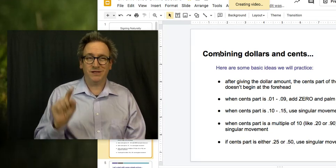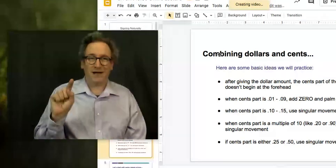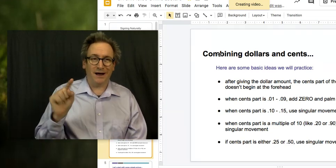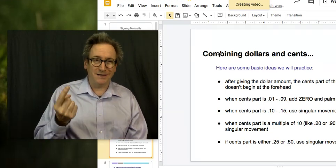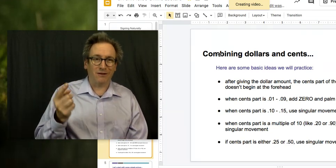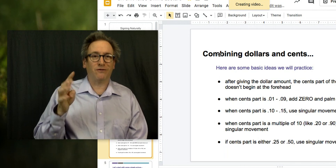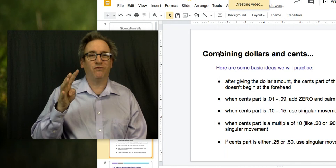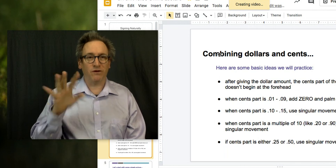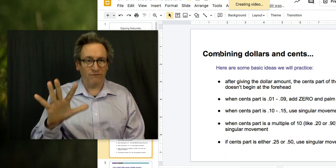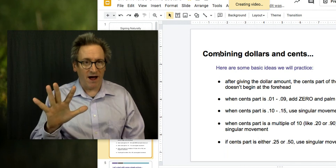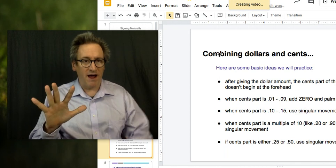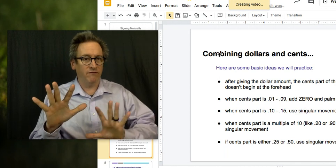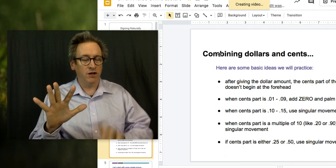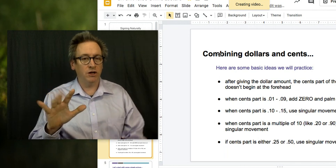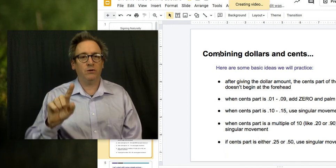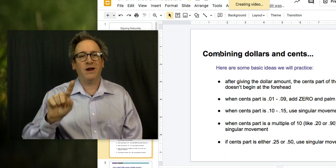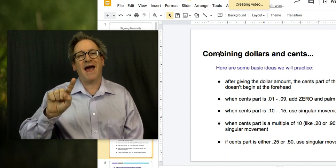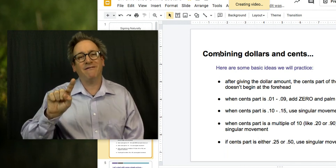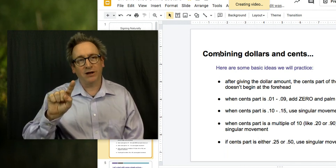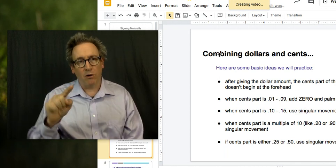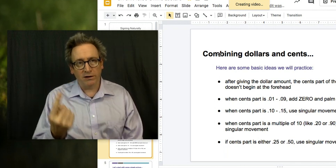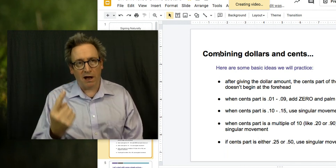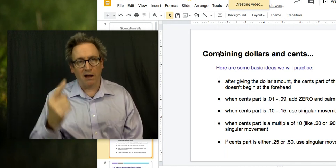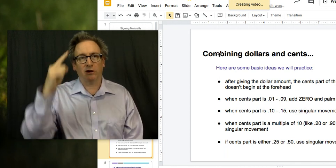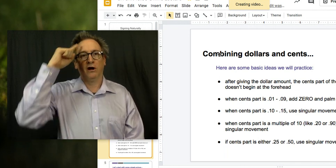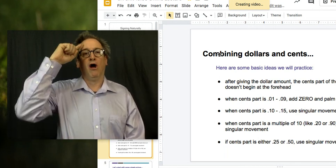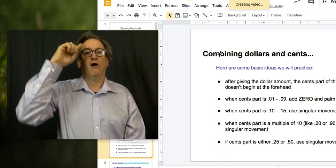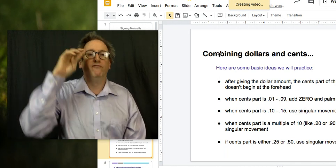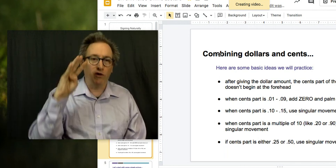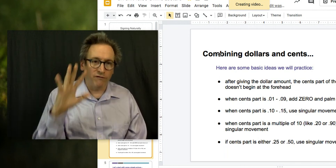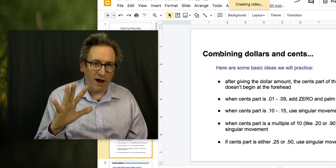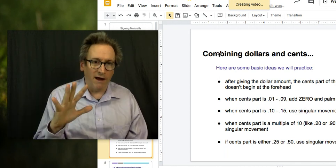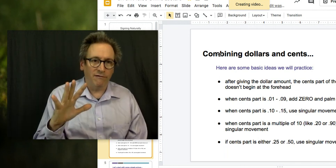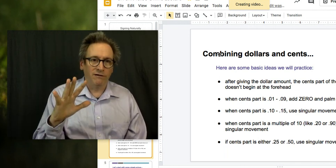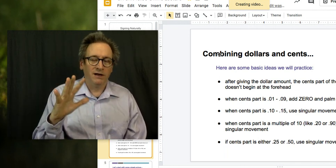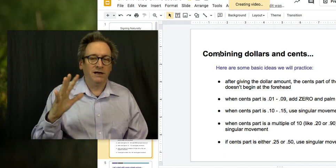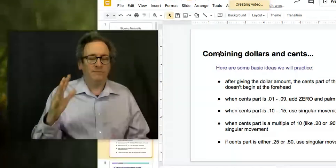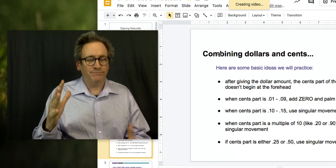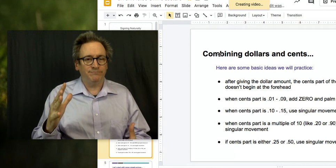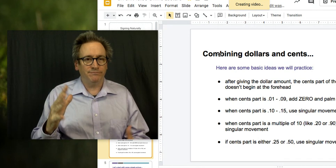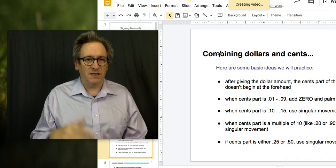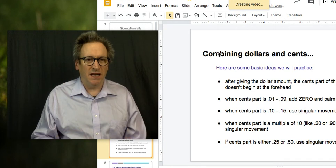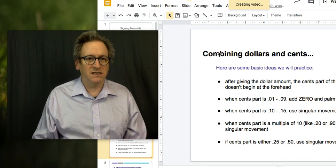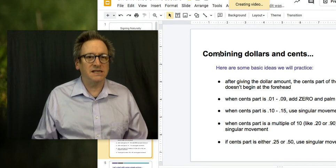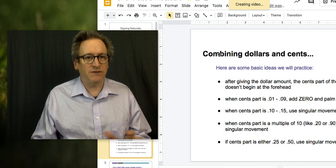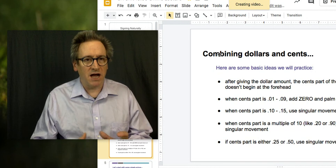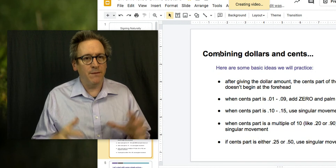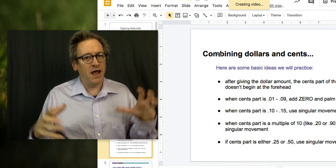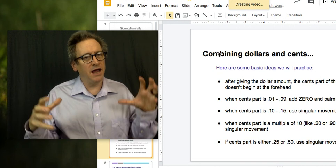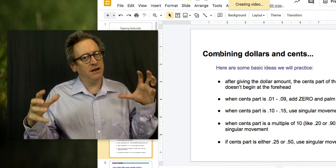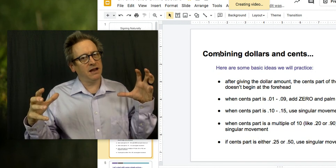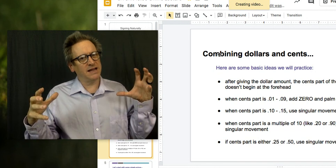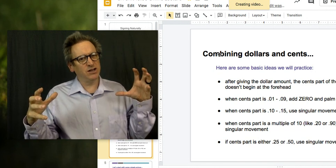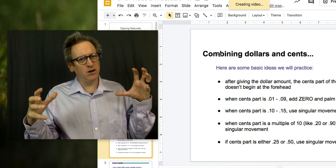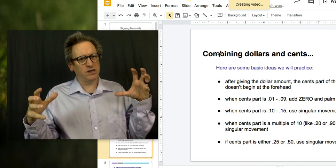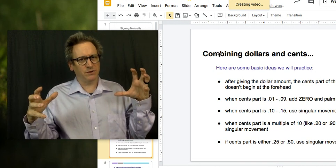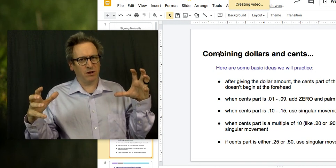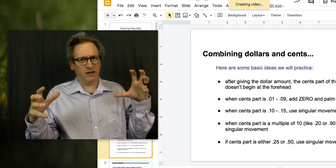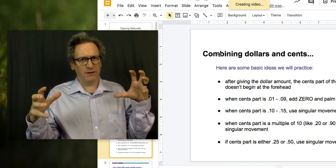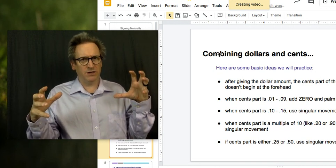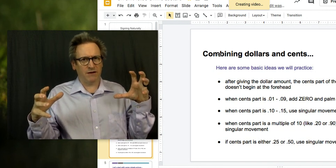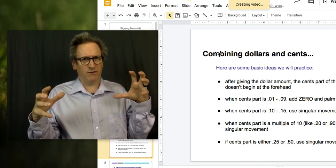if you say $1.45, you don't have to go $1.45. It'll save time. And as you